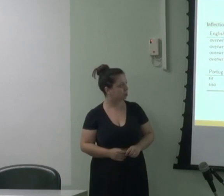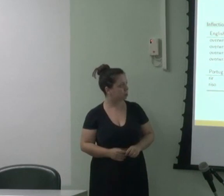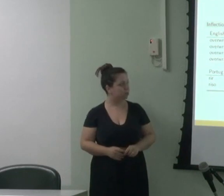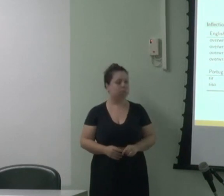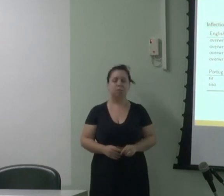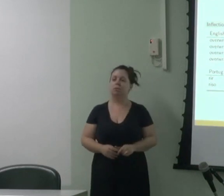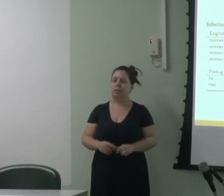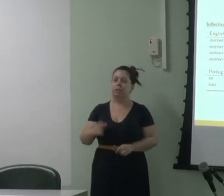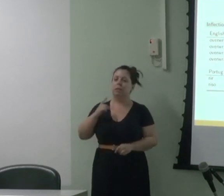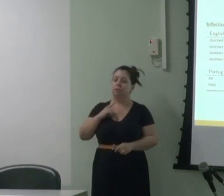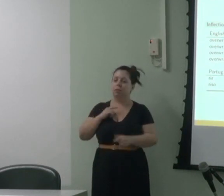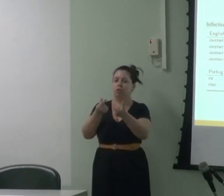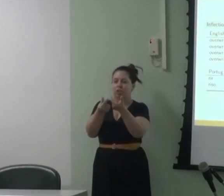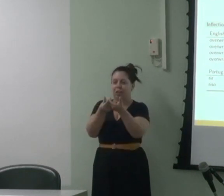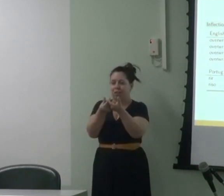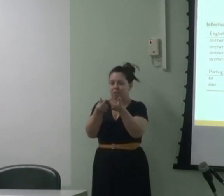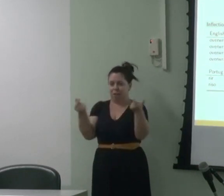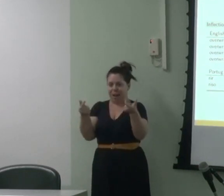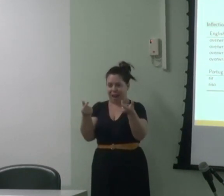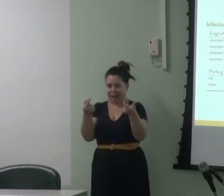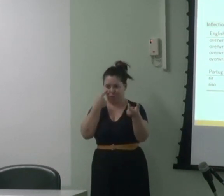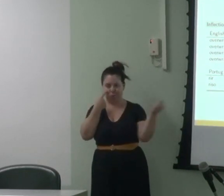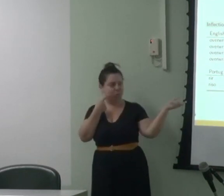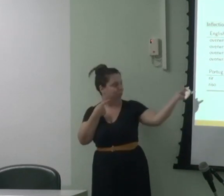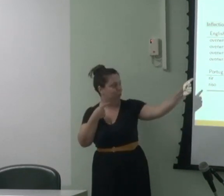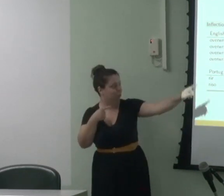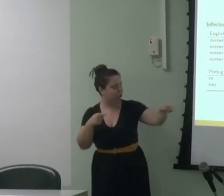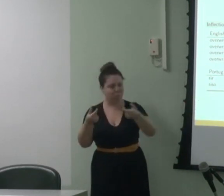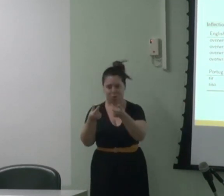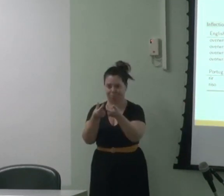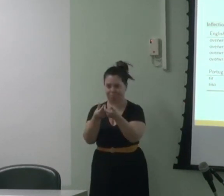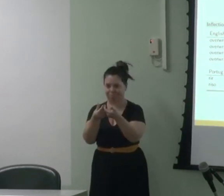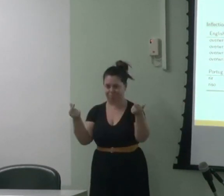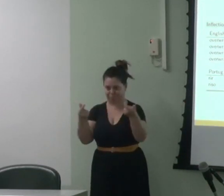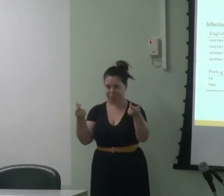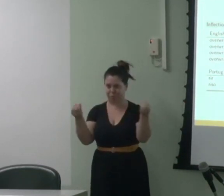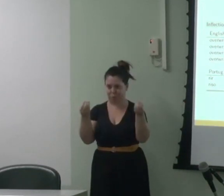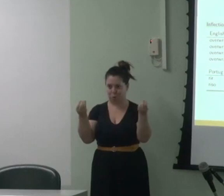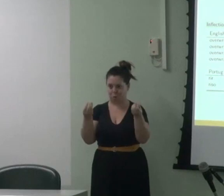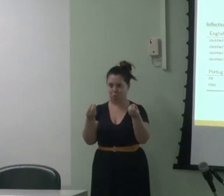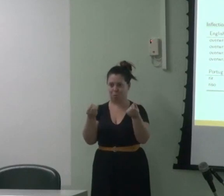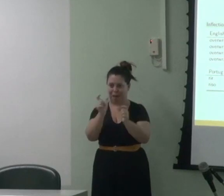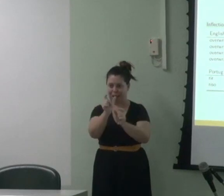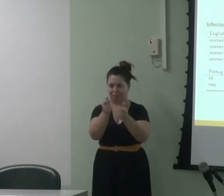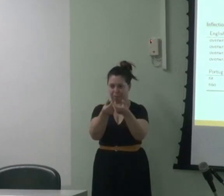separated. So you can see as separated on the first line in the last column.